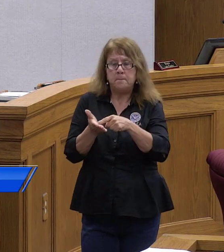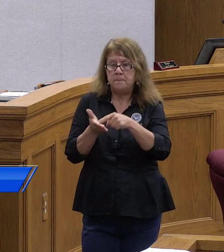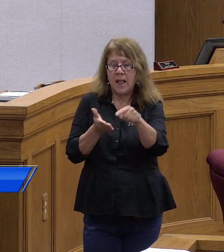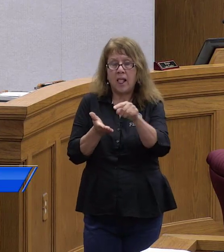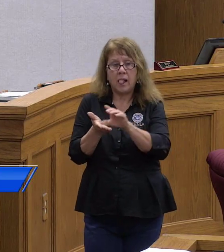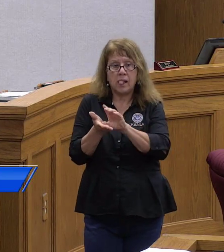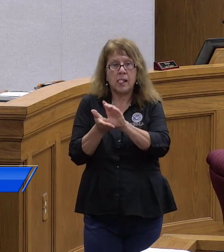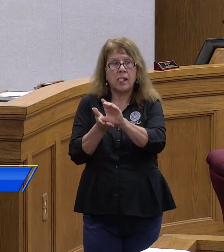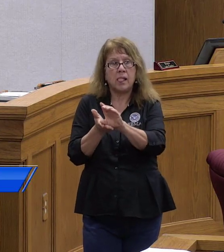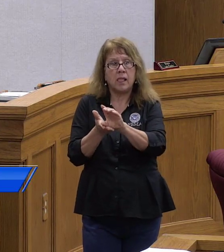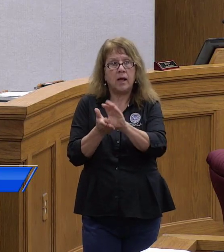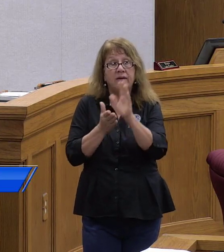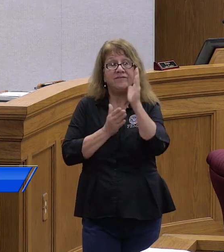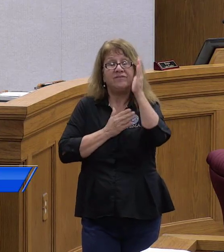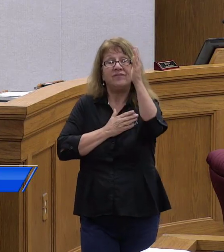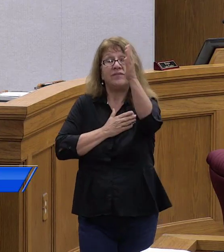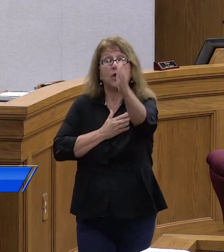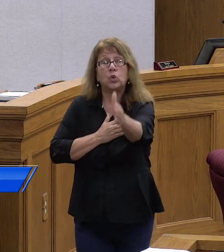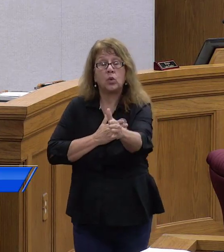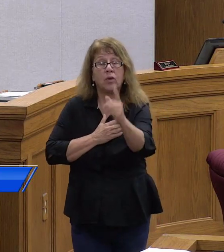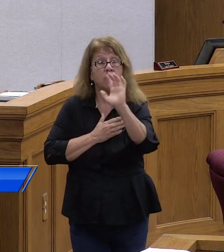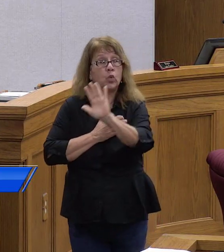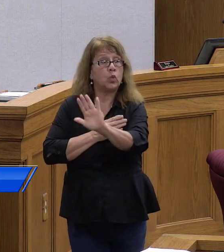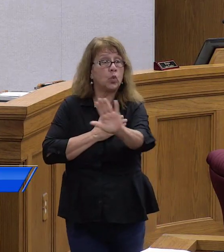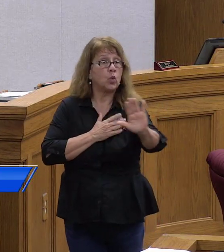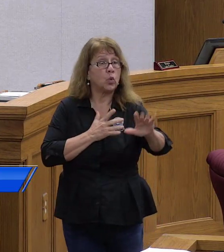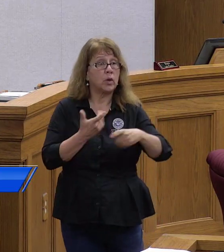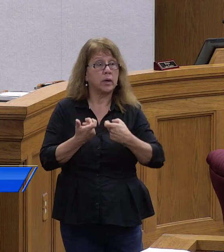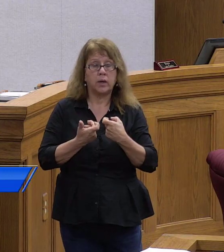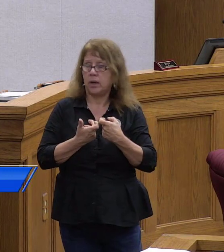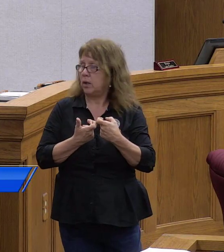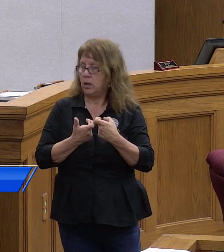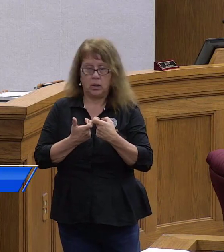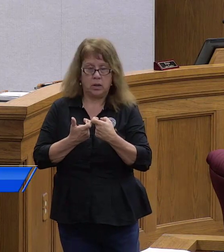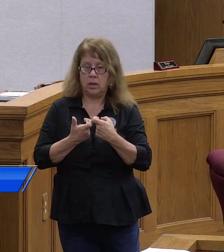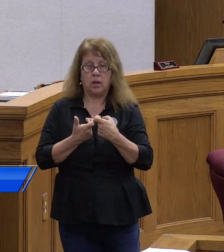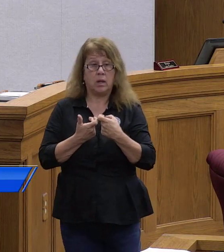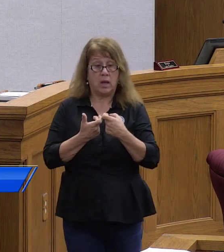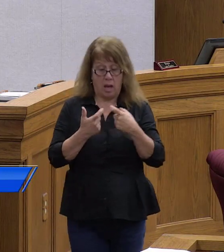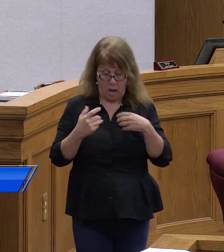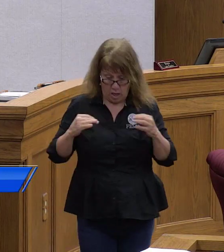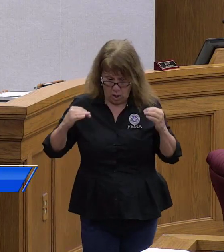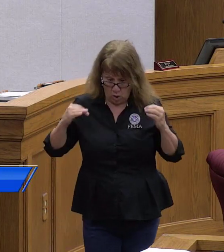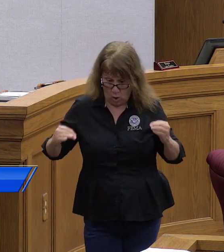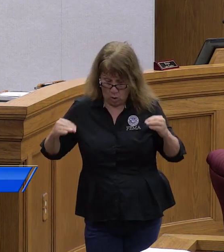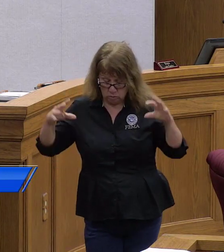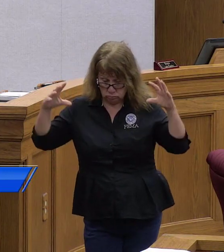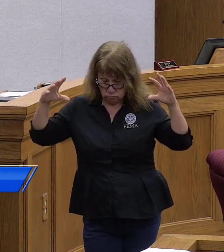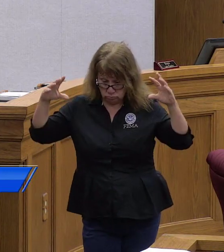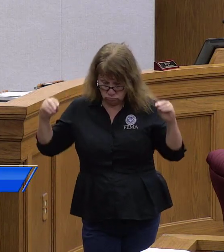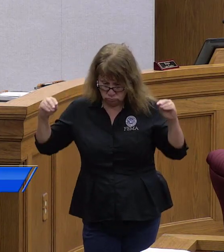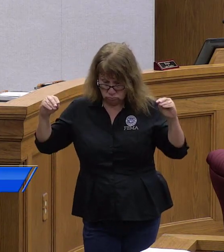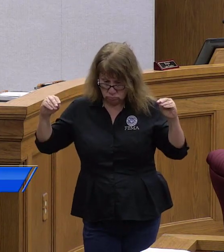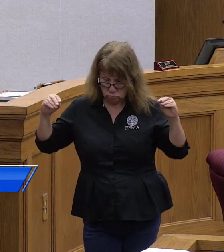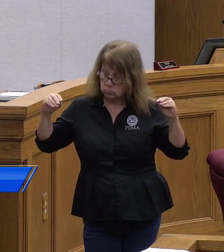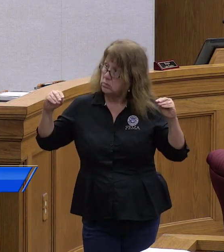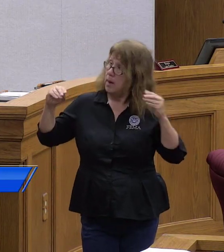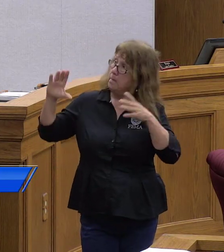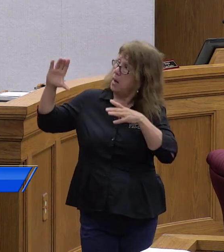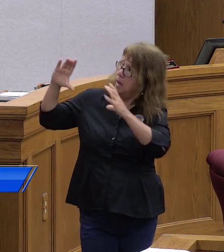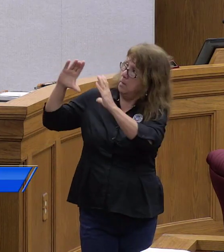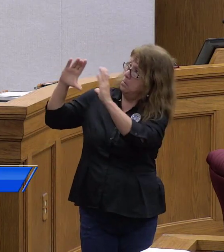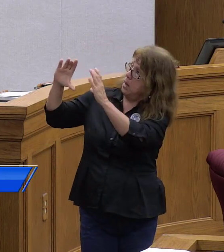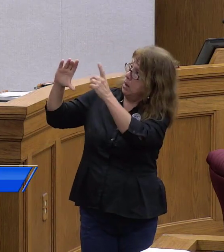advance for electricity. So basically, if you've been without power, your meter has not been